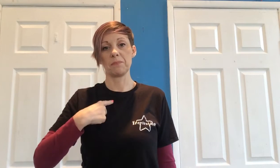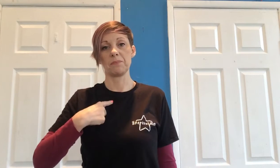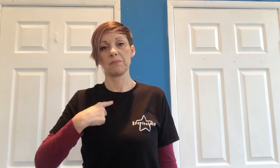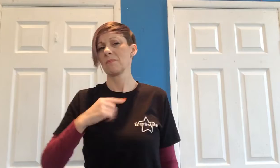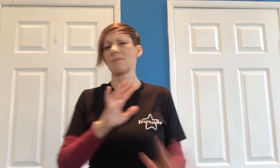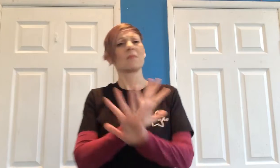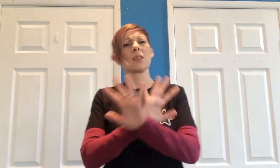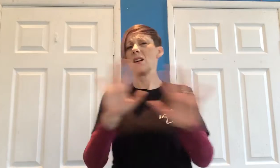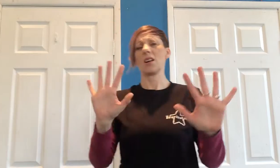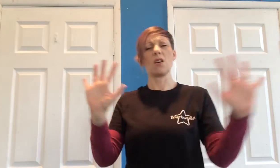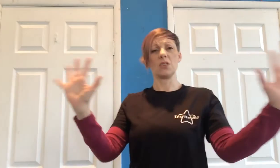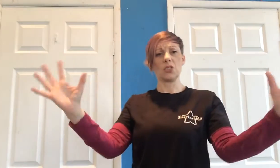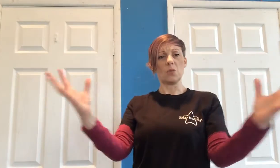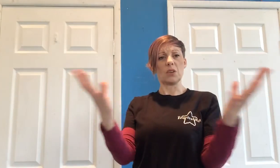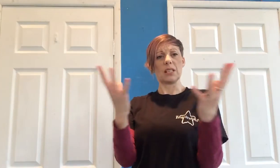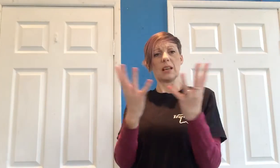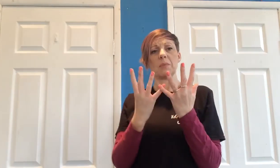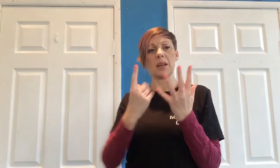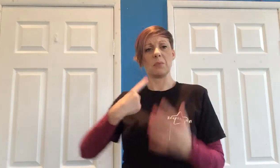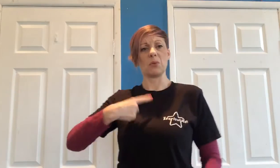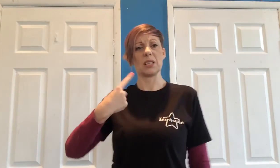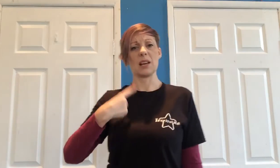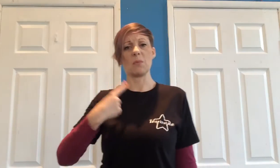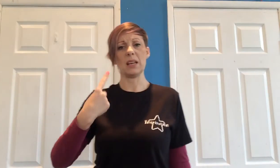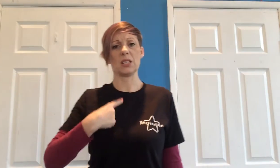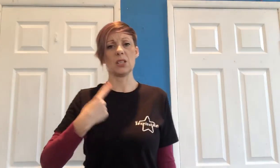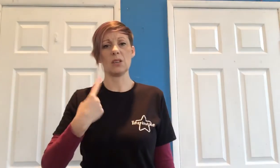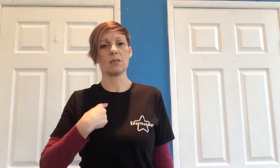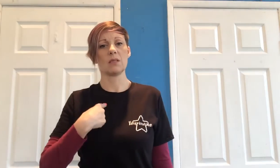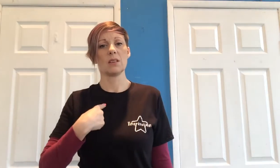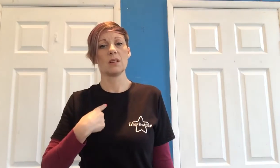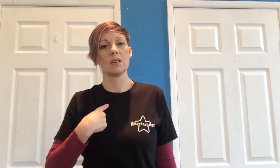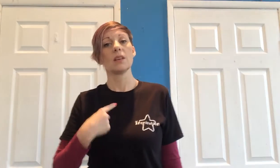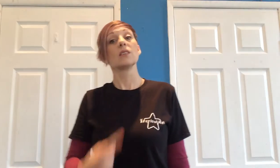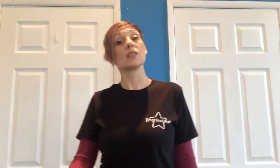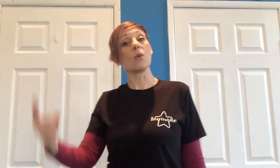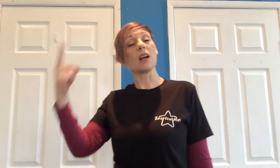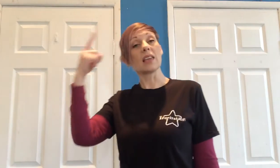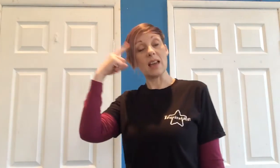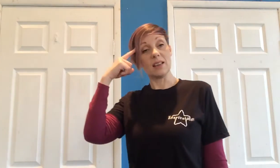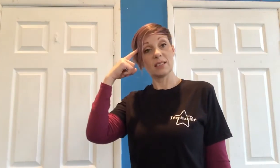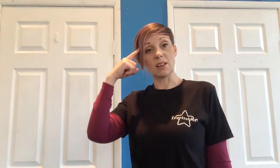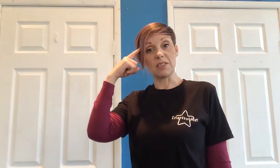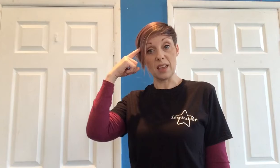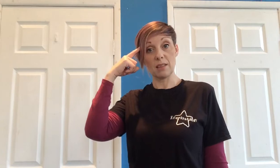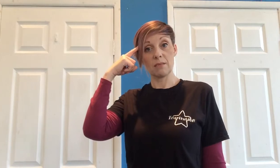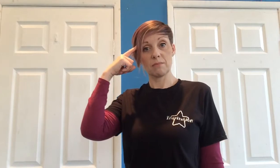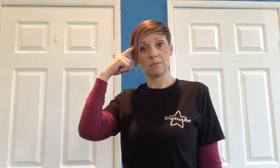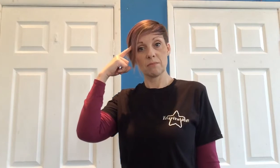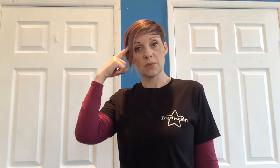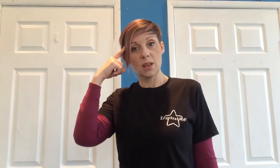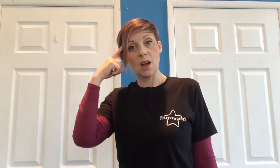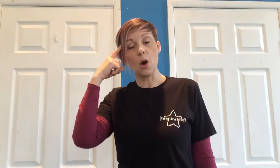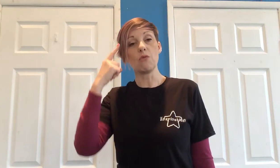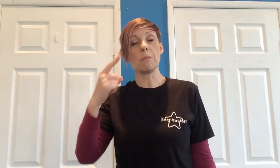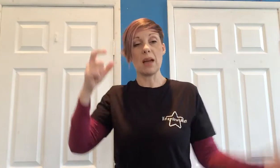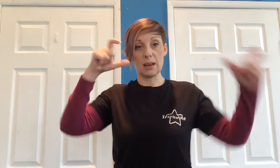I can't do what ten people tell me to do do. So I guess, I think, I'll remain,